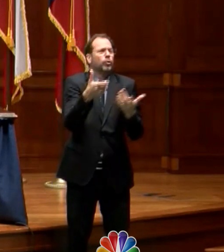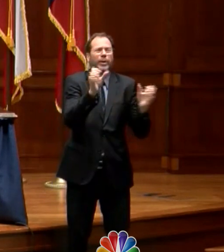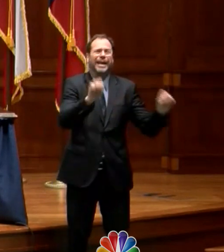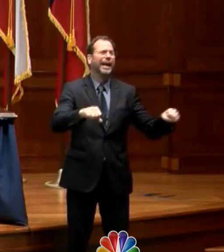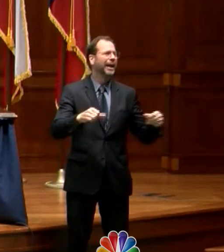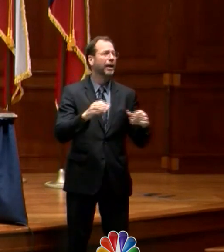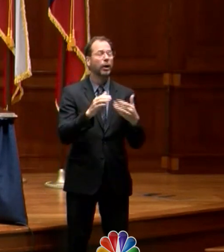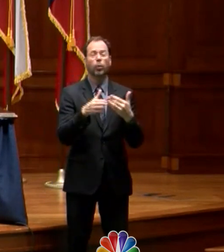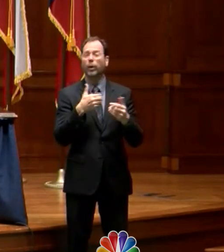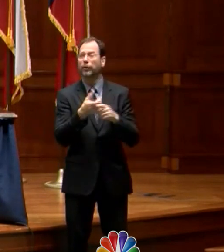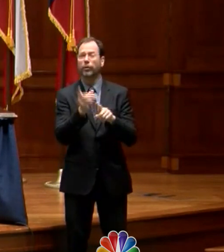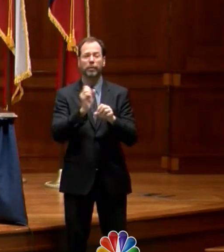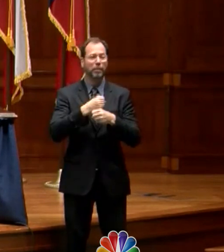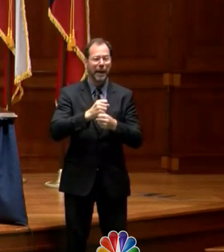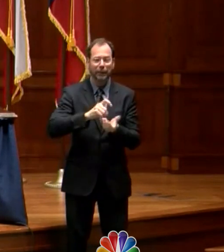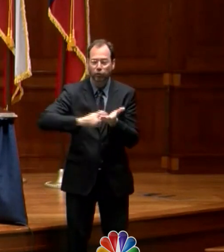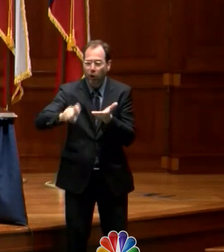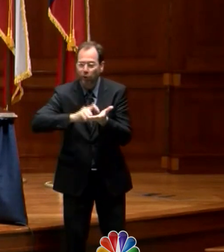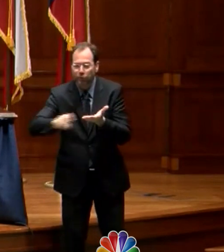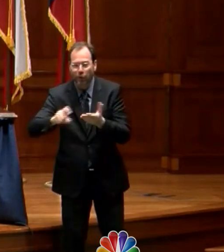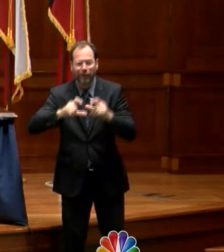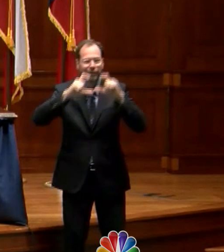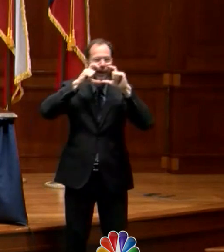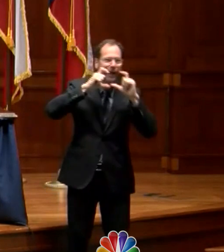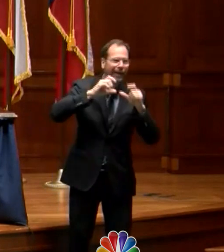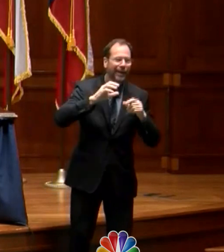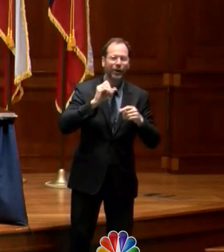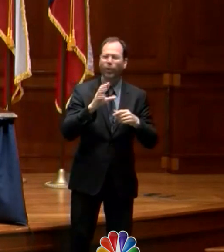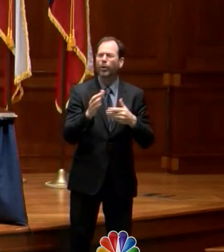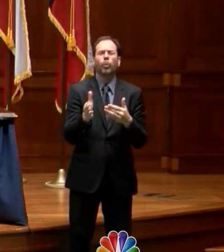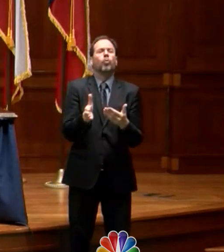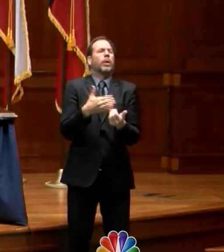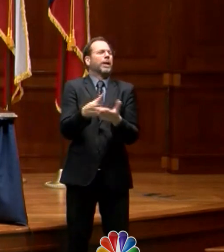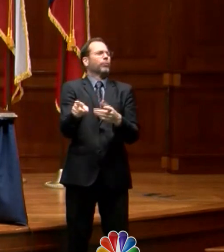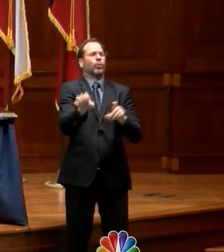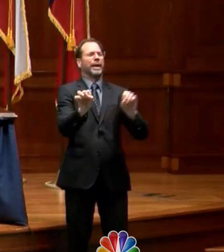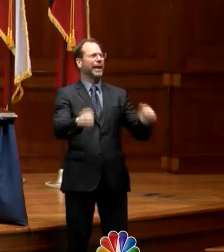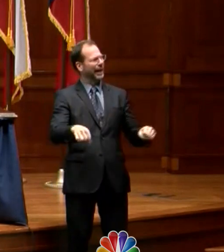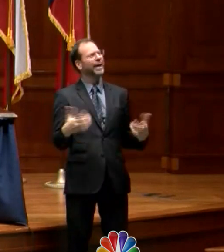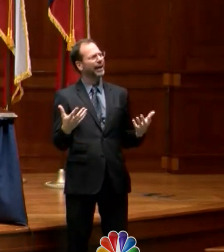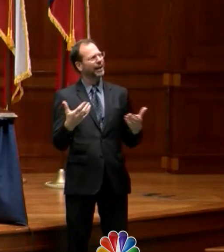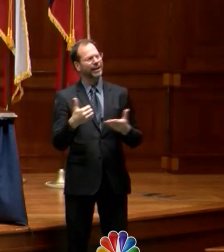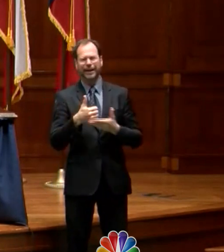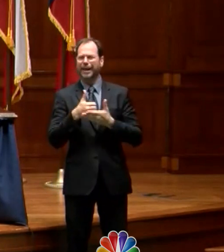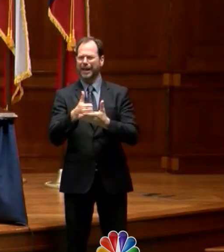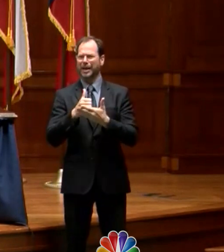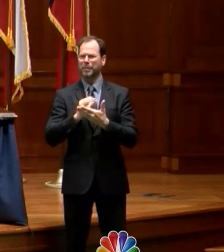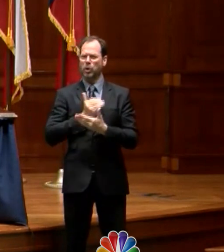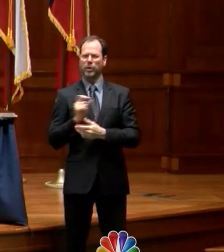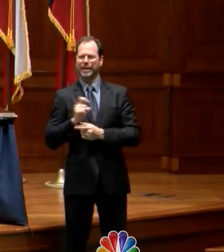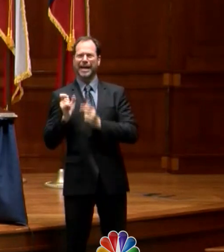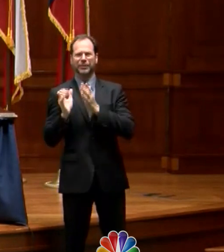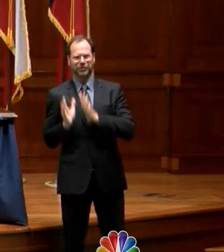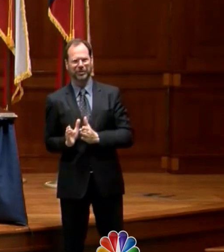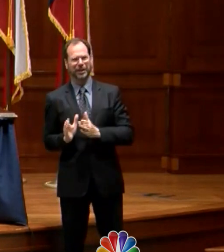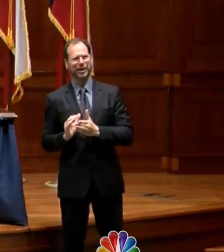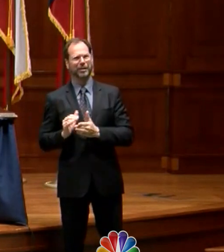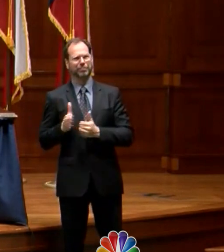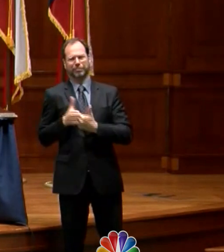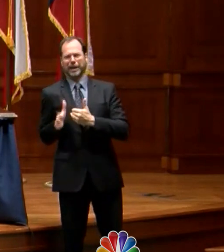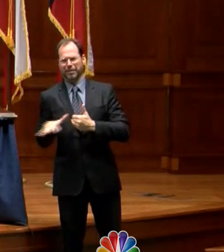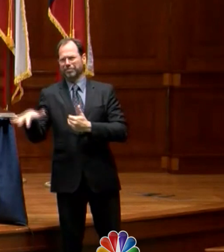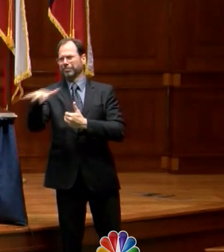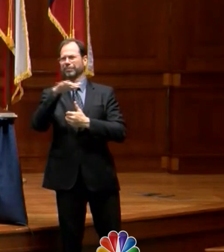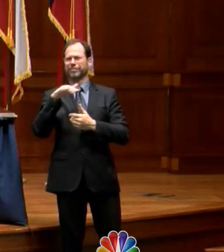producing PPE, creating face masks, or doing whatever they can to do to help our fellow Texans. Fellow Texans, we